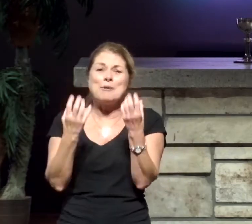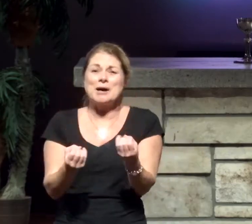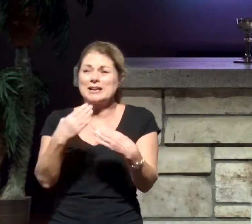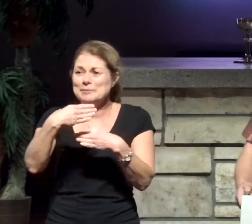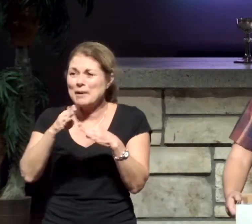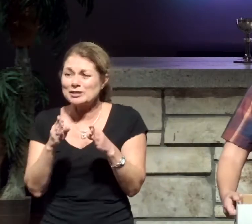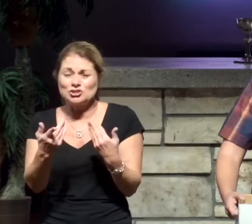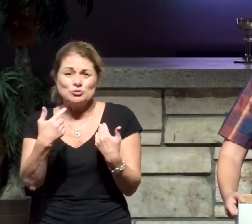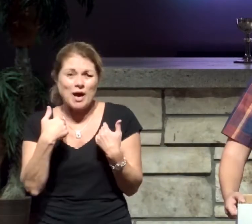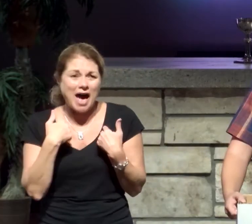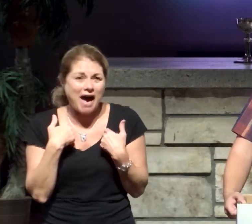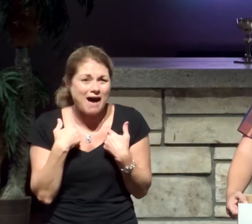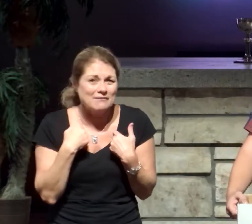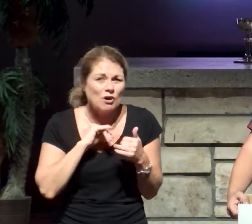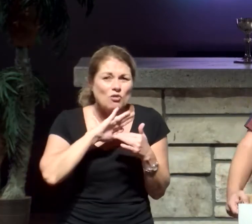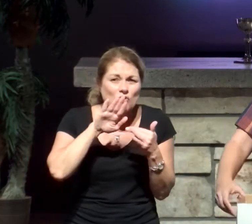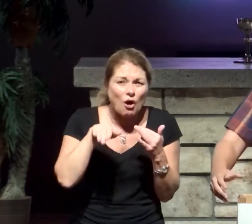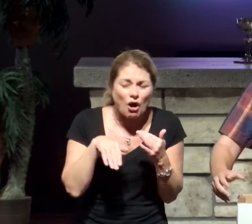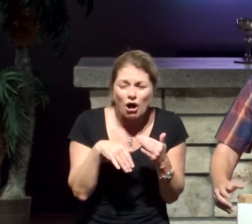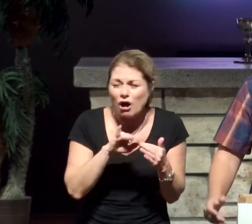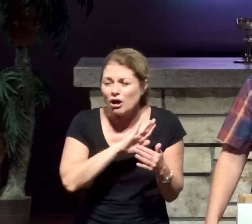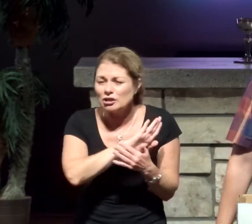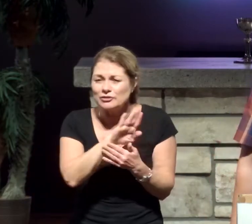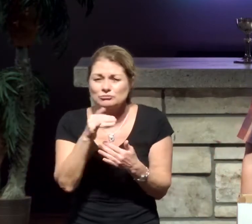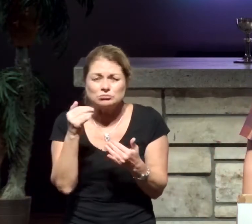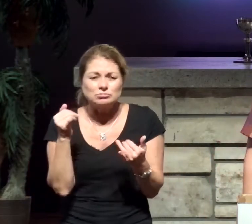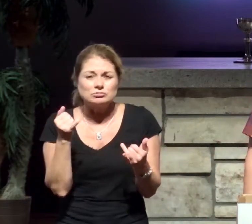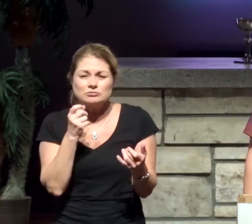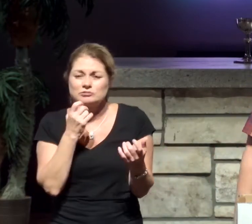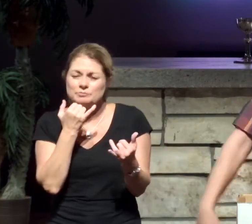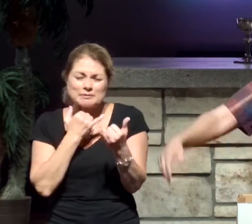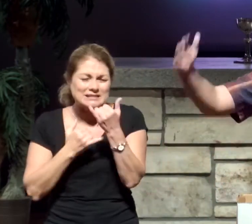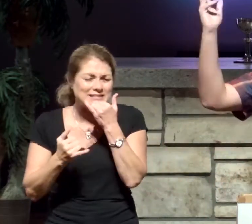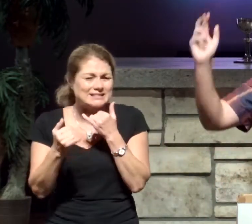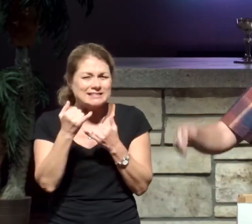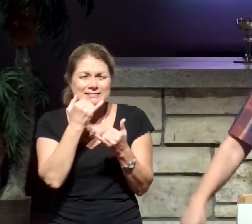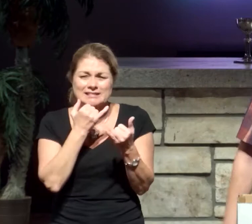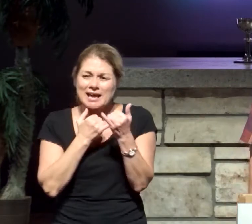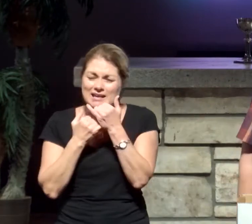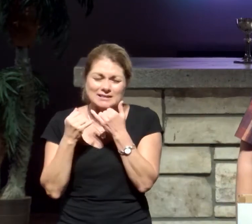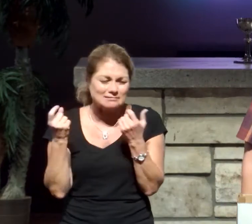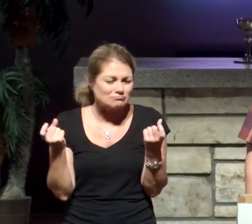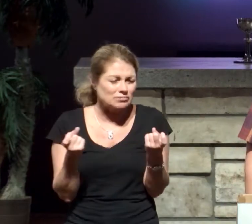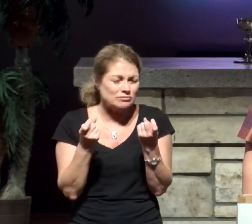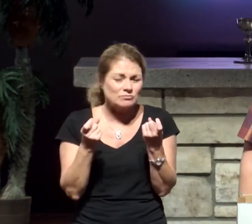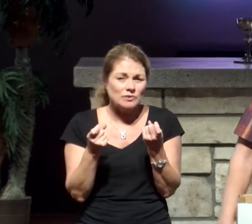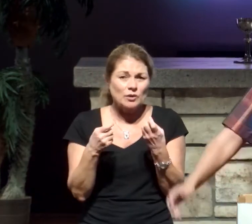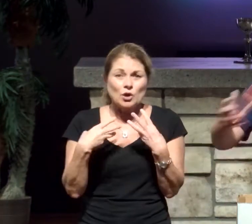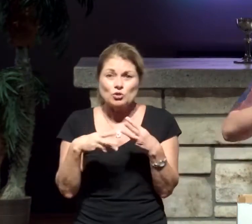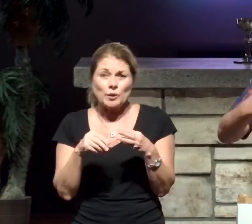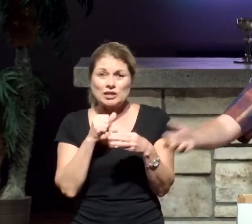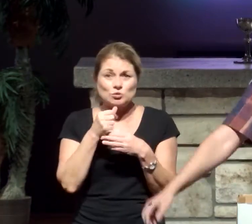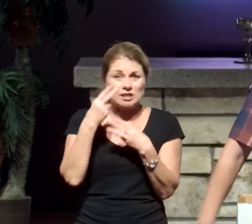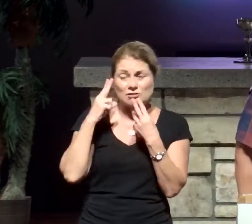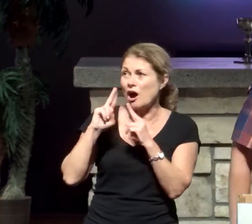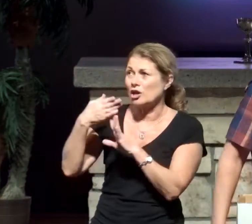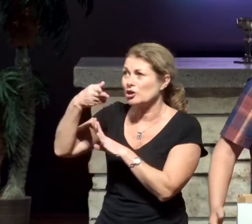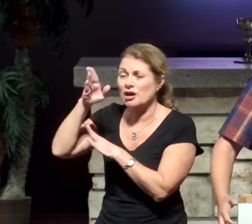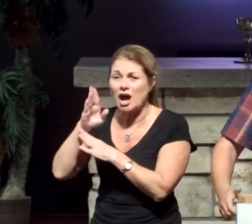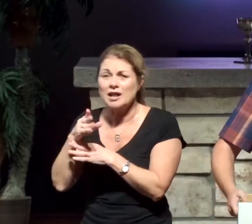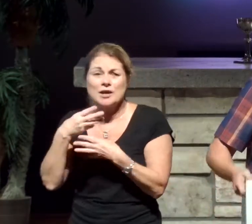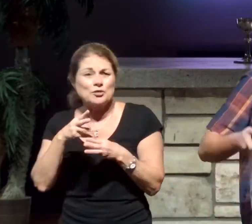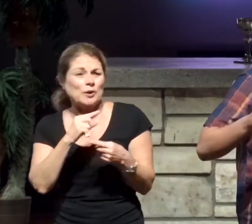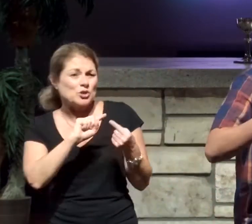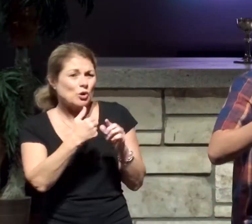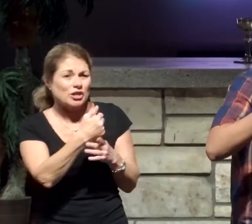you have in terms of all the things you've ever done, the mistakes you've made, the ways you've dishonored God, the ways you've hurt people around